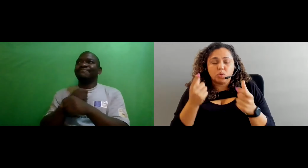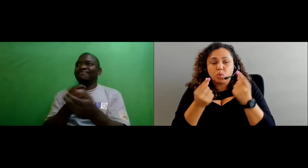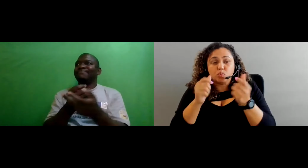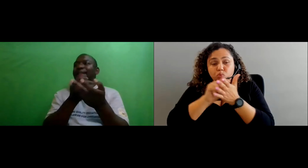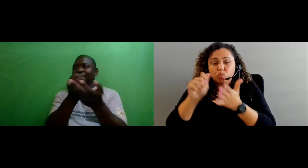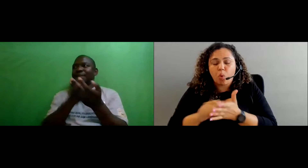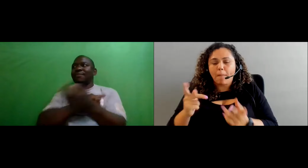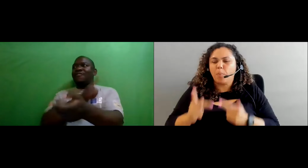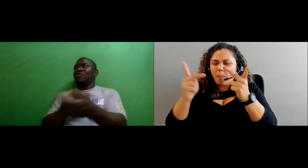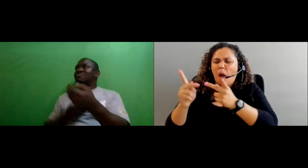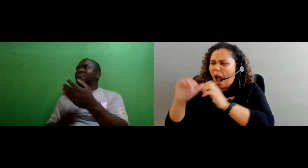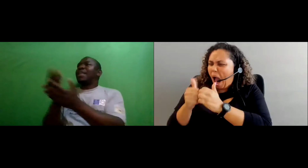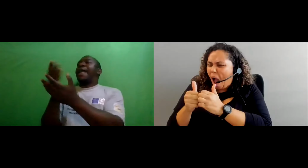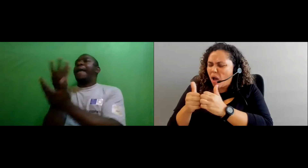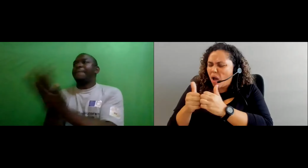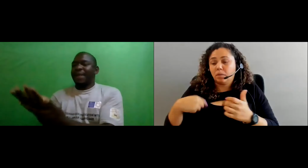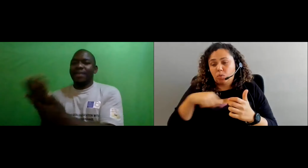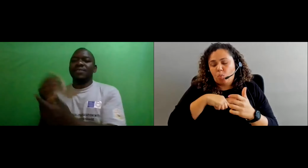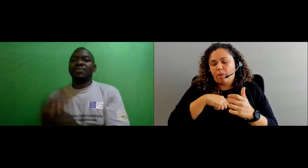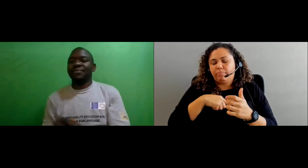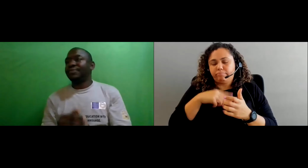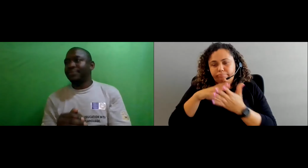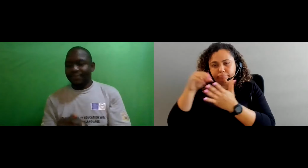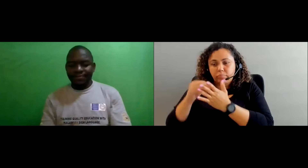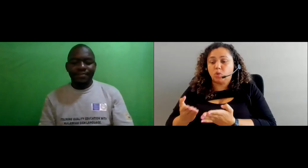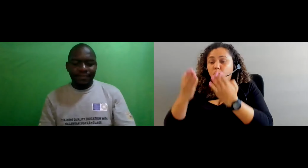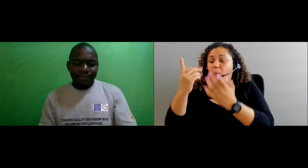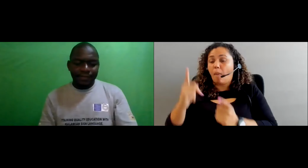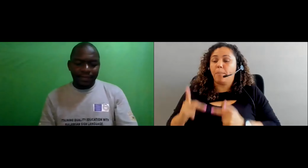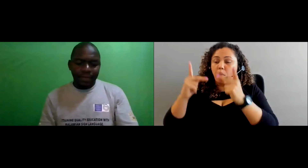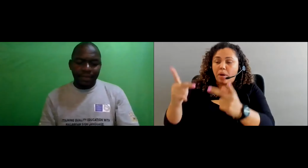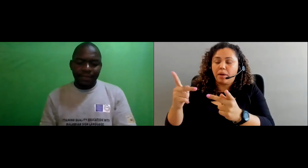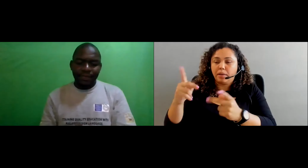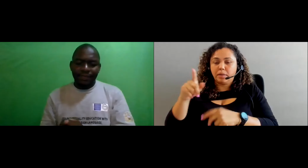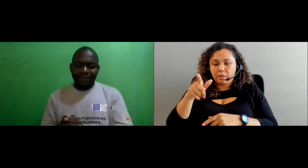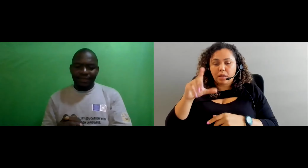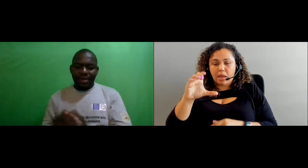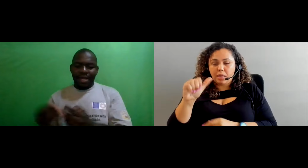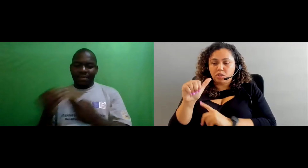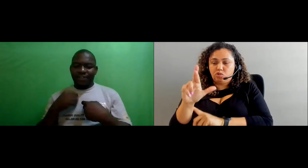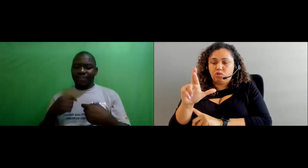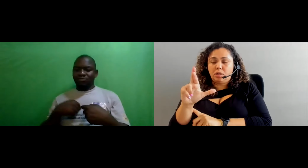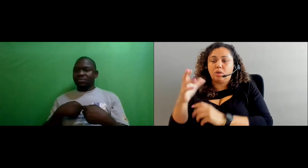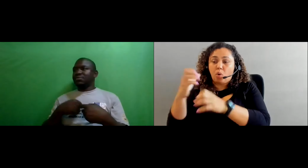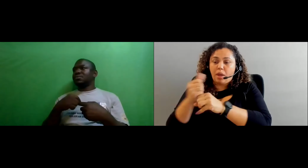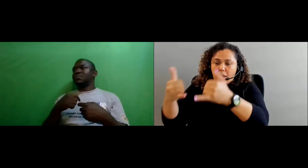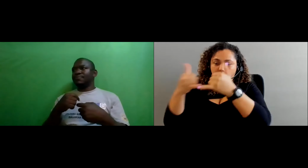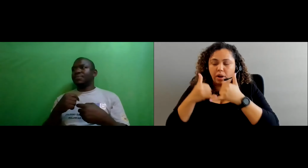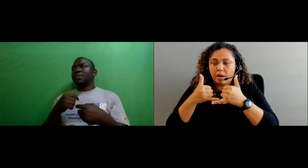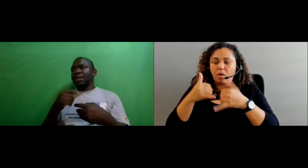write proposals. So in this case, we managed to submit our proposal to ACR again to get a grant on